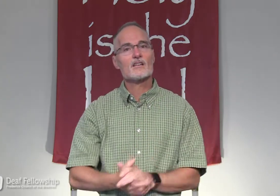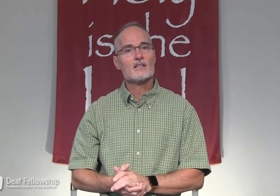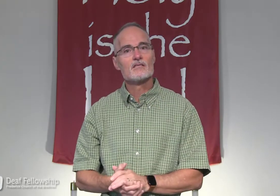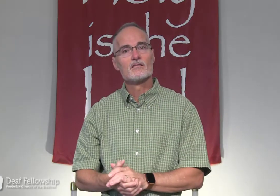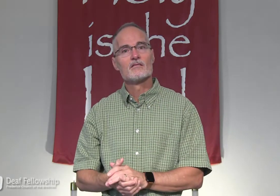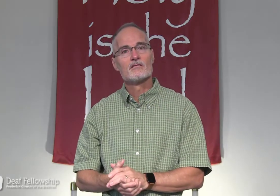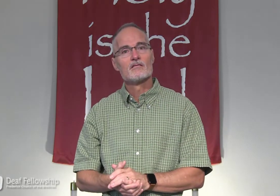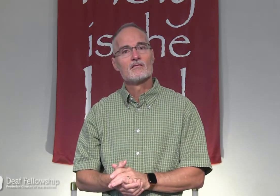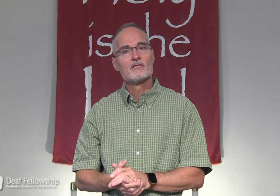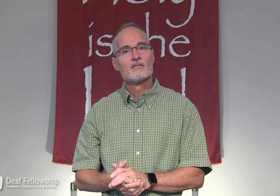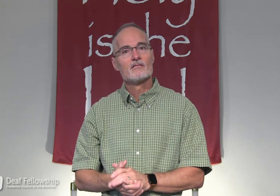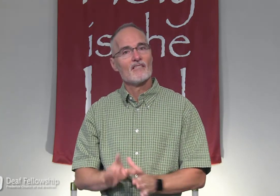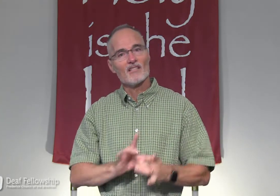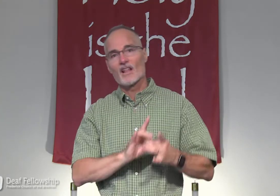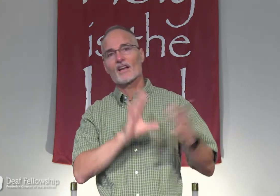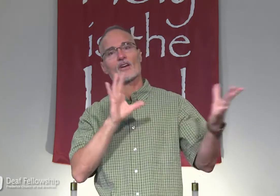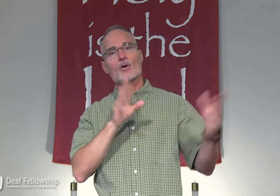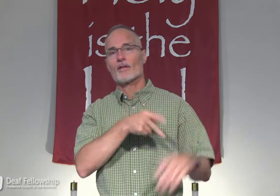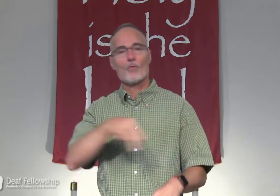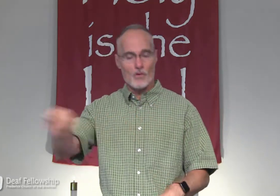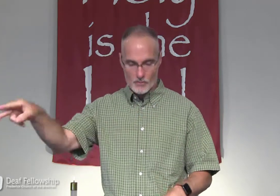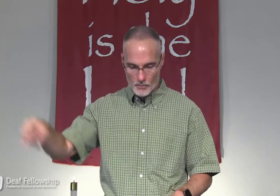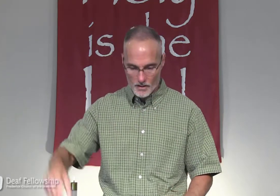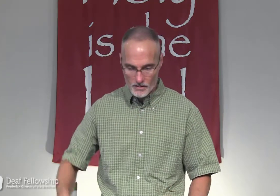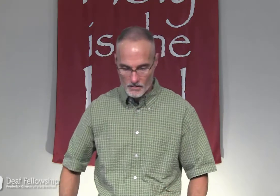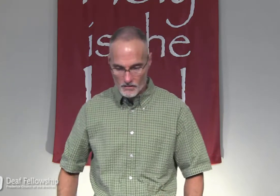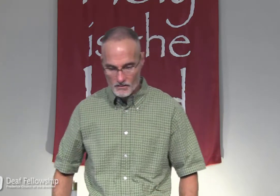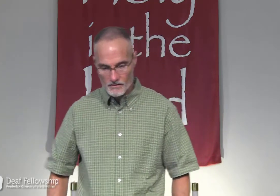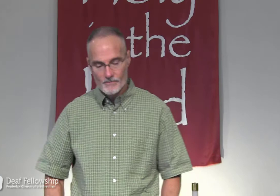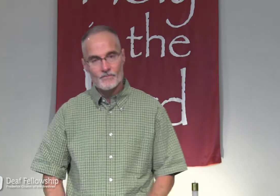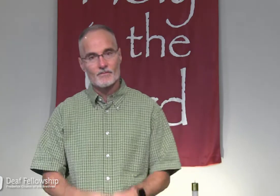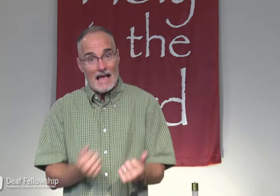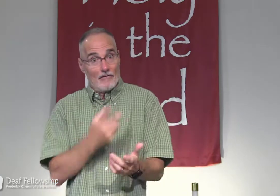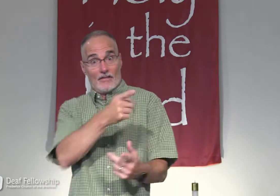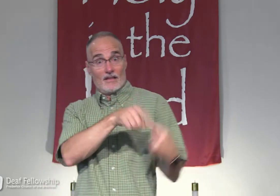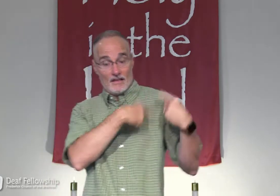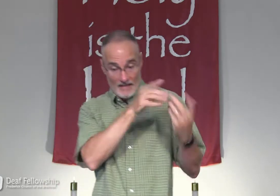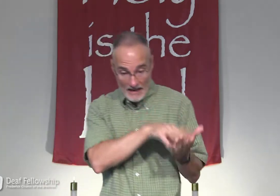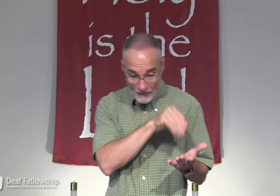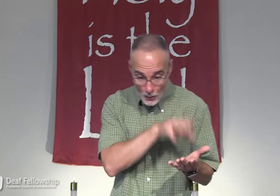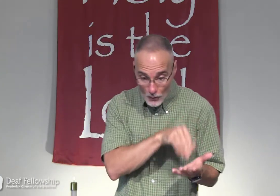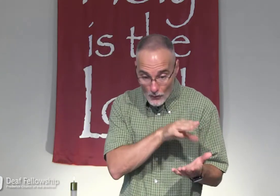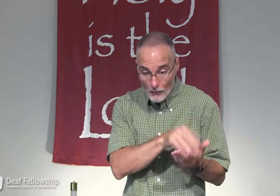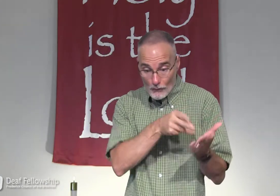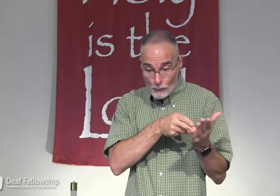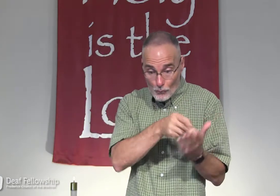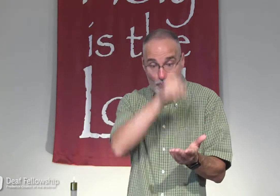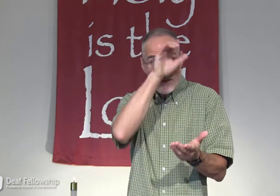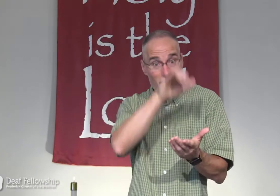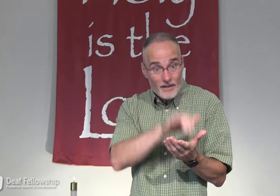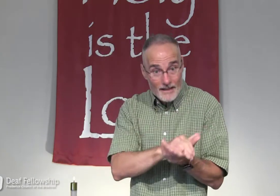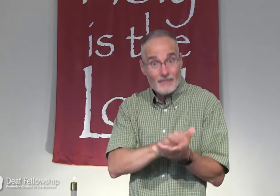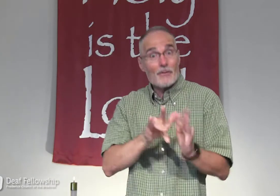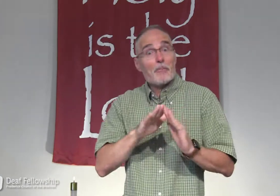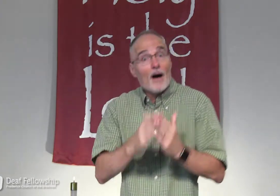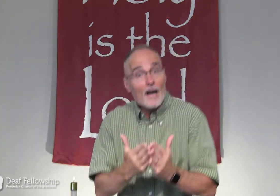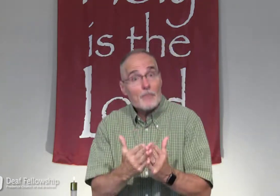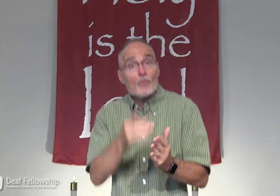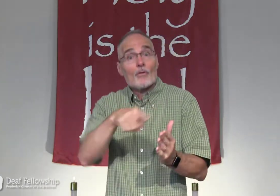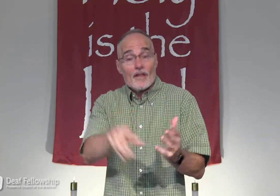It's like they've just abandoned all that they grew up with, all that they believed, all that they learned, the